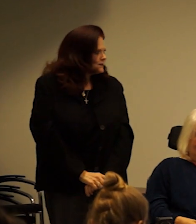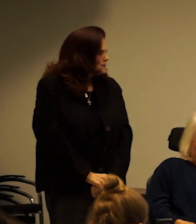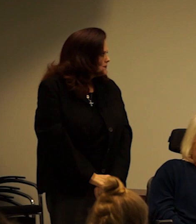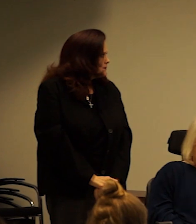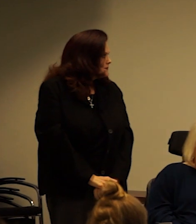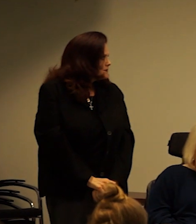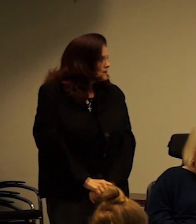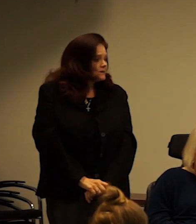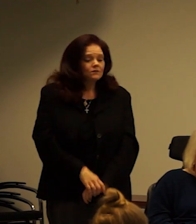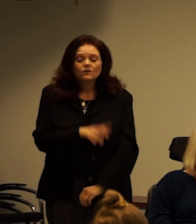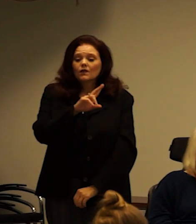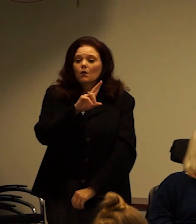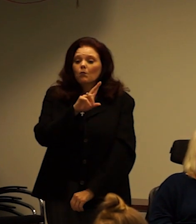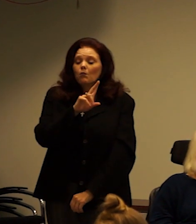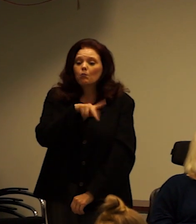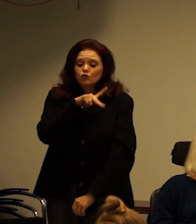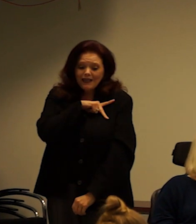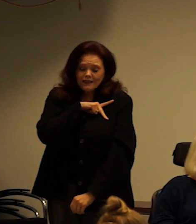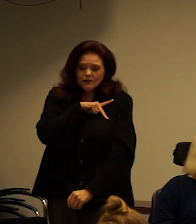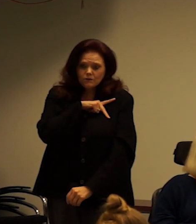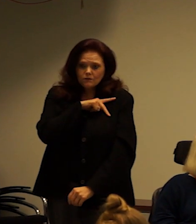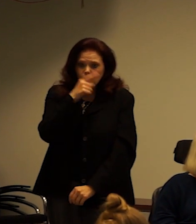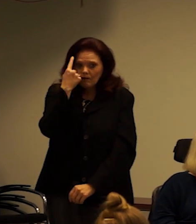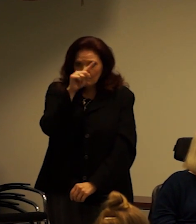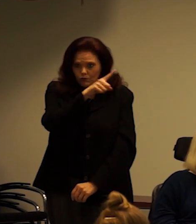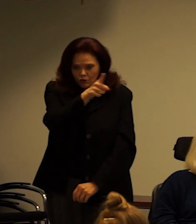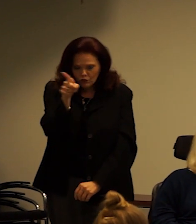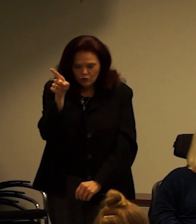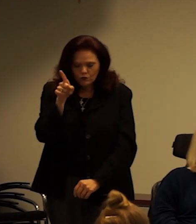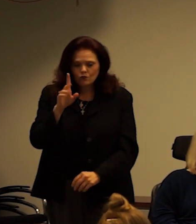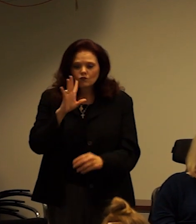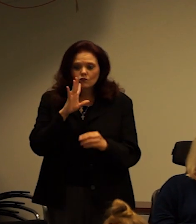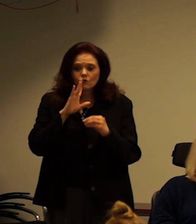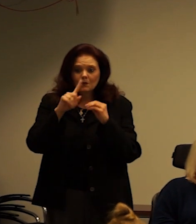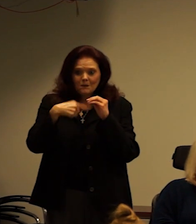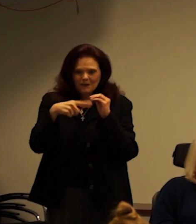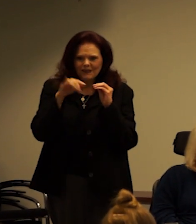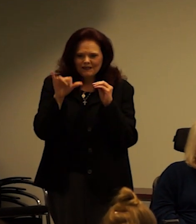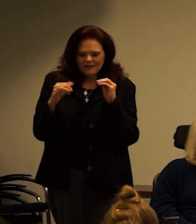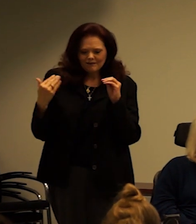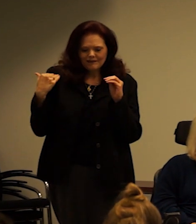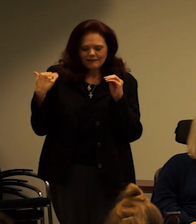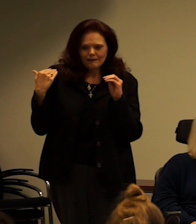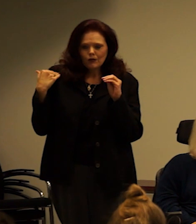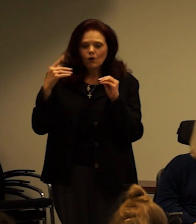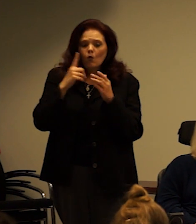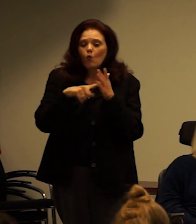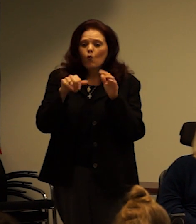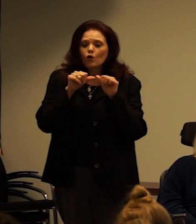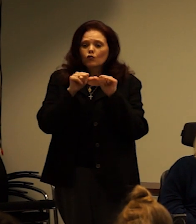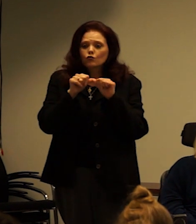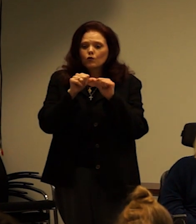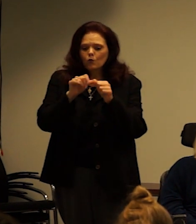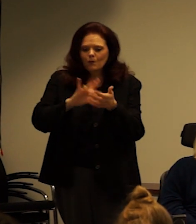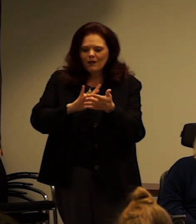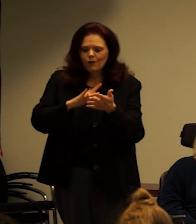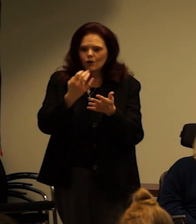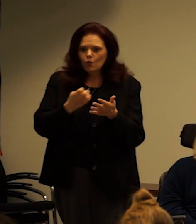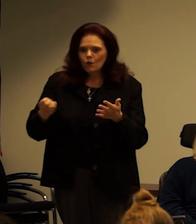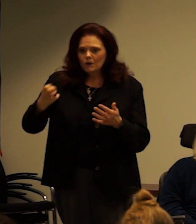thanks. Personalize it. We've already talked about this. What durable medical equipment do you need?